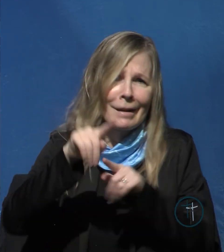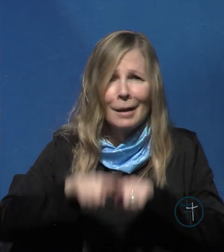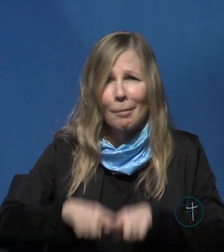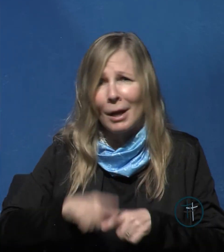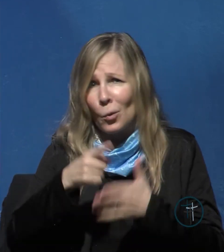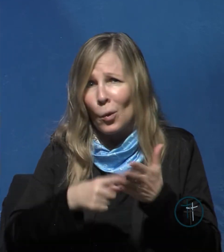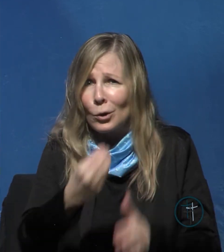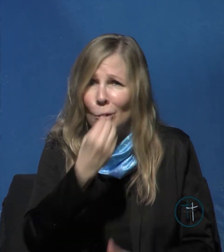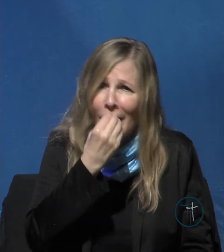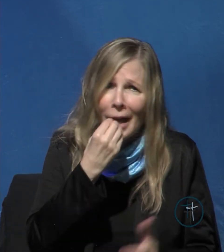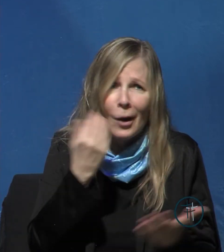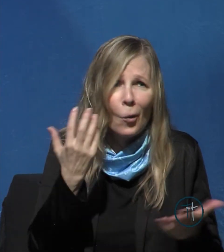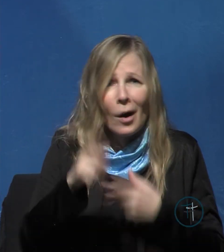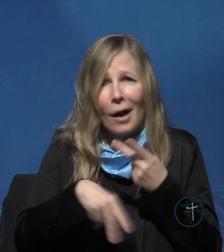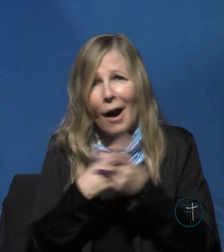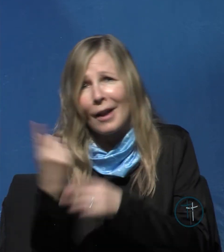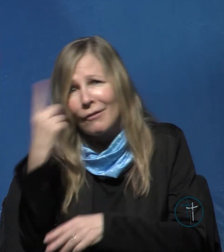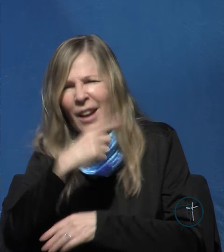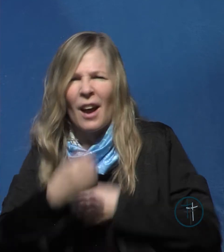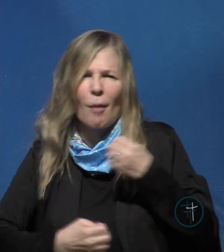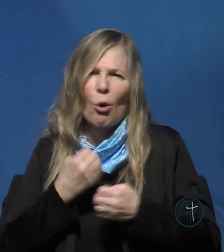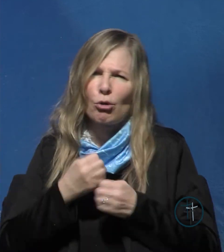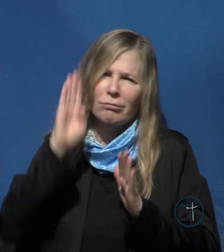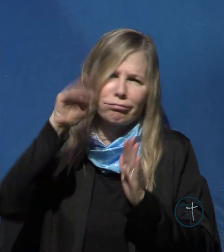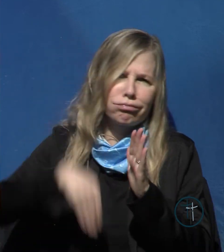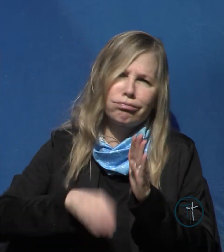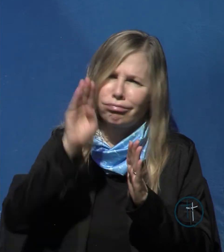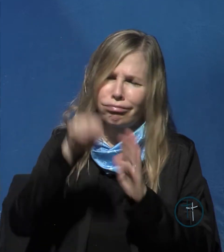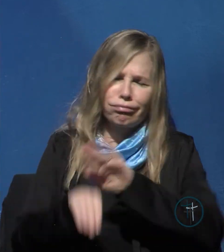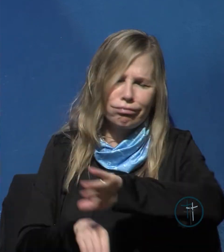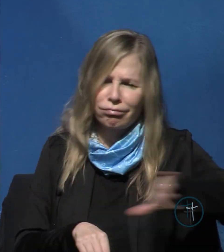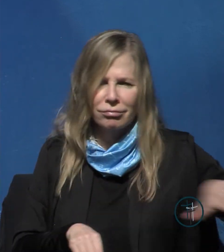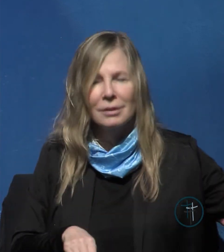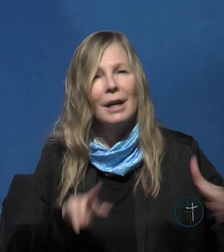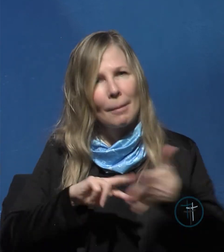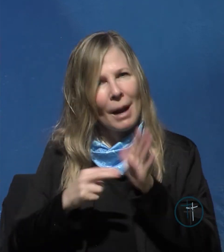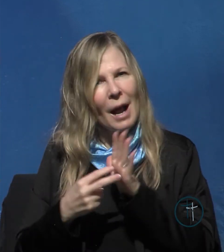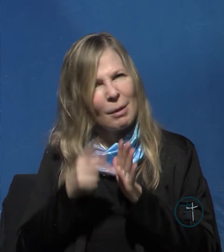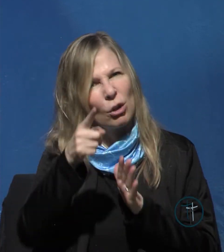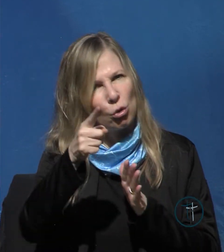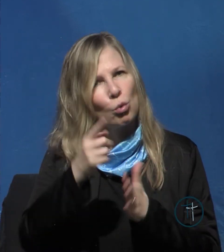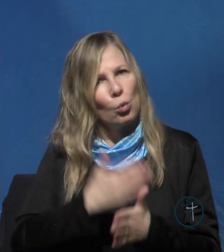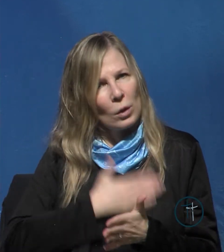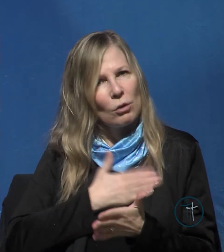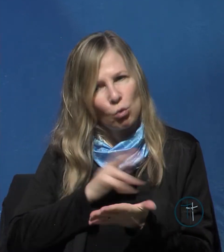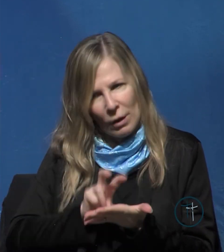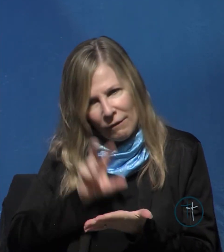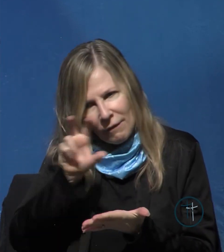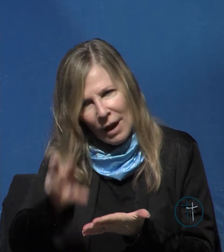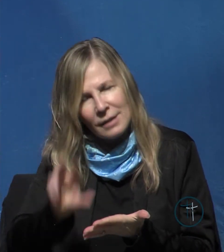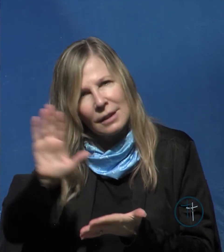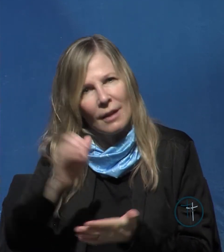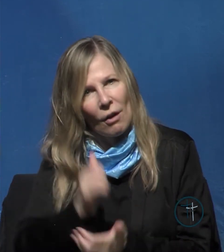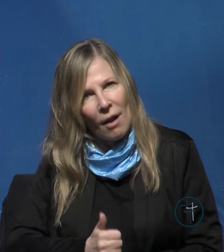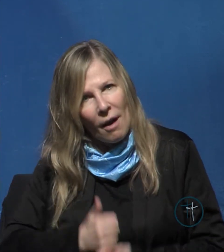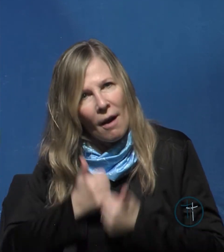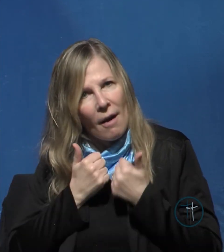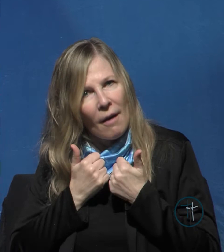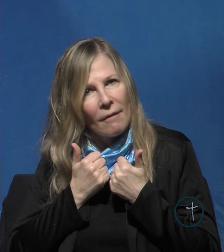we're having and what kind of week we had, emotions come and go. No, this is saying, do you invest in their lives? Do you care for them?